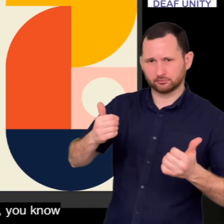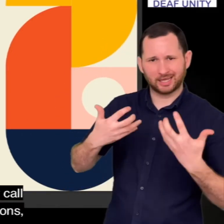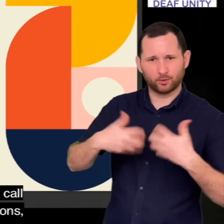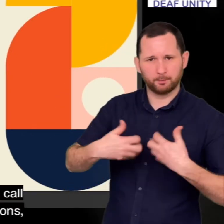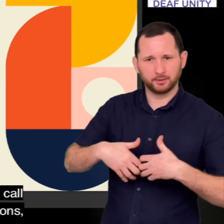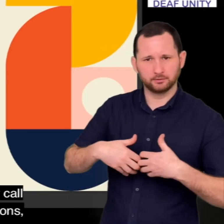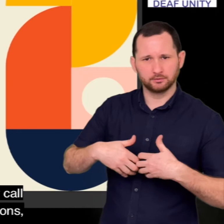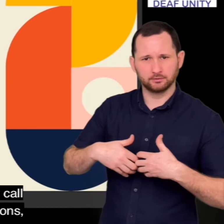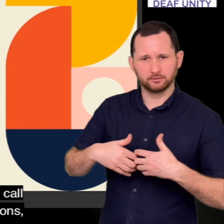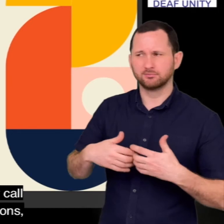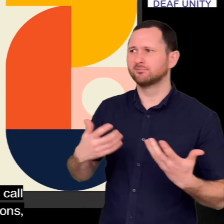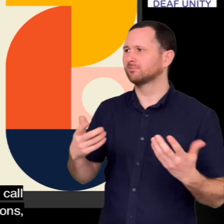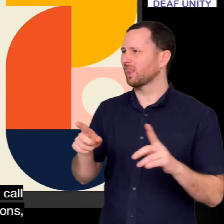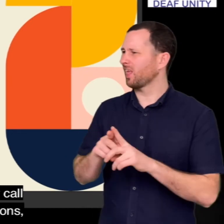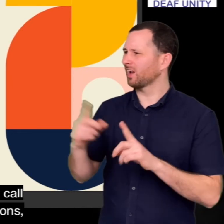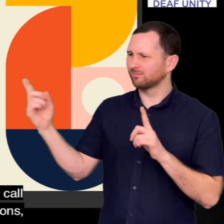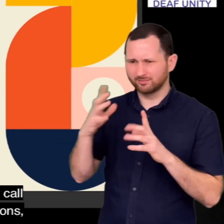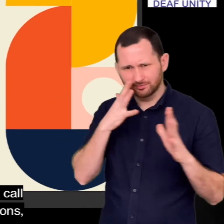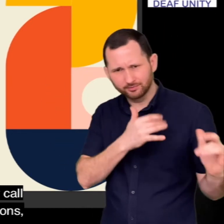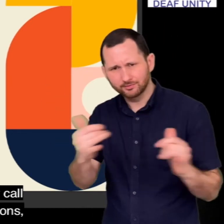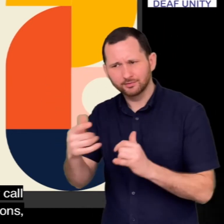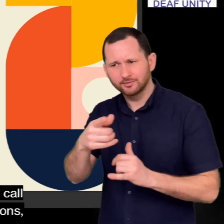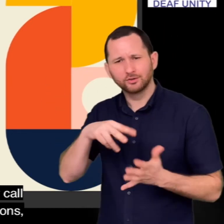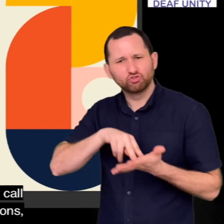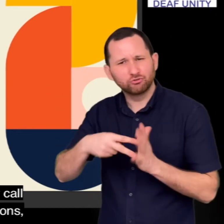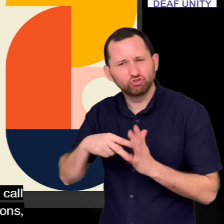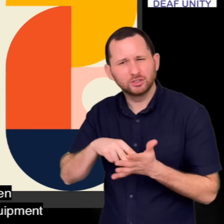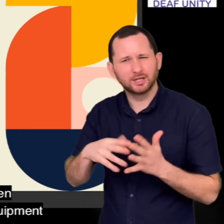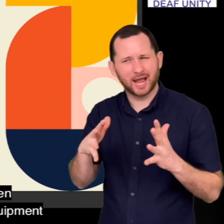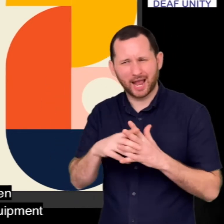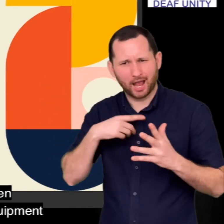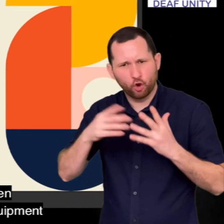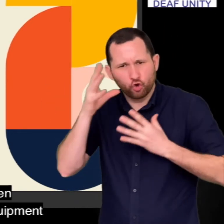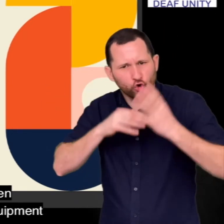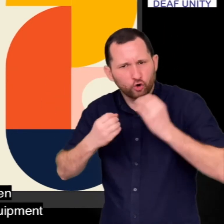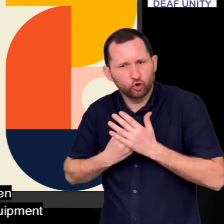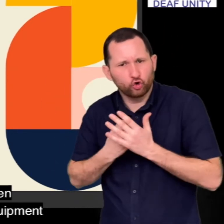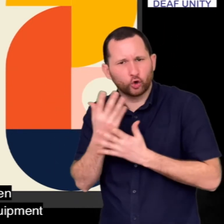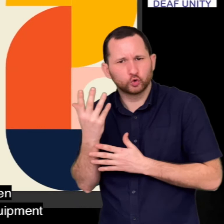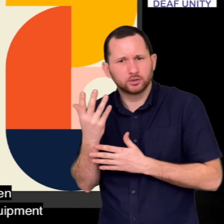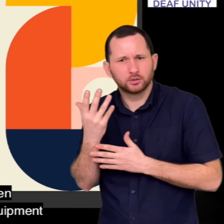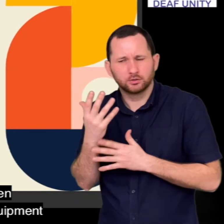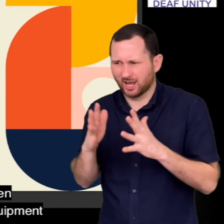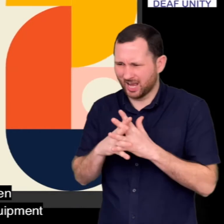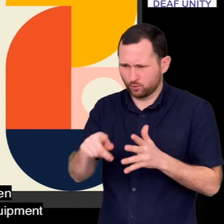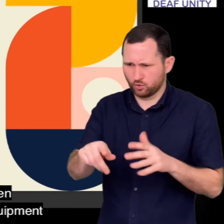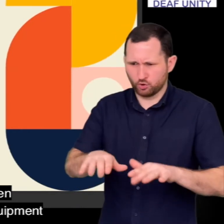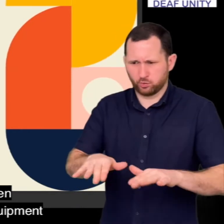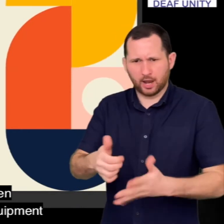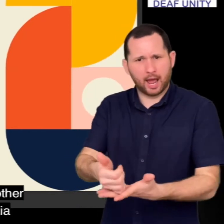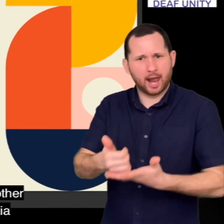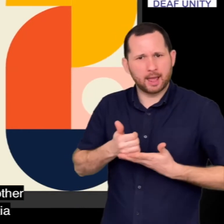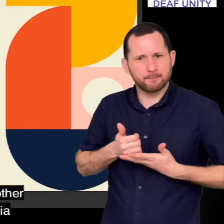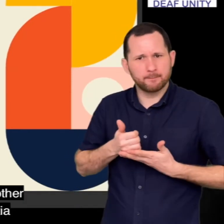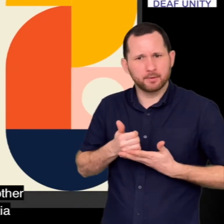Especially, you can get what they call strategy coaching sessions, software. They can even provide some computer